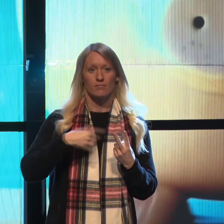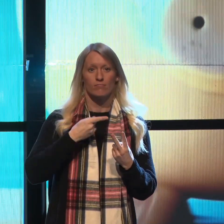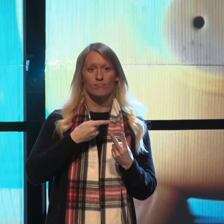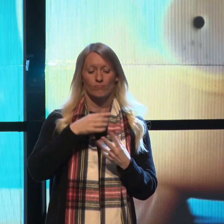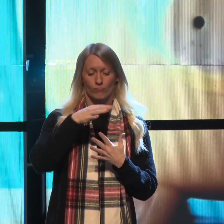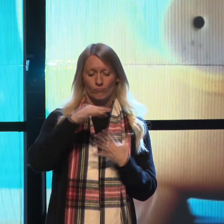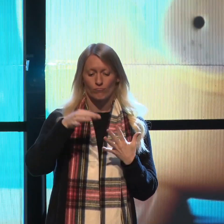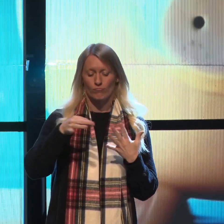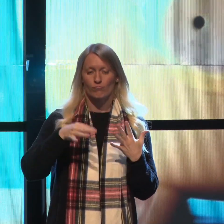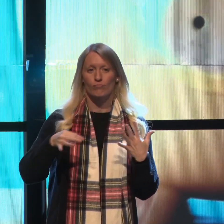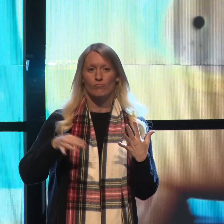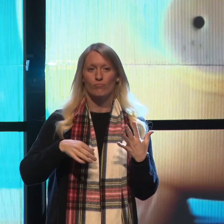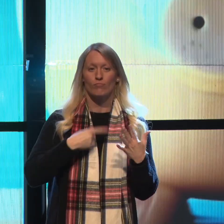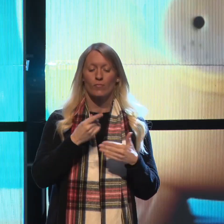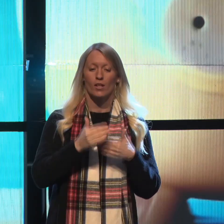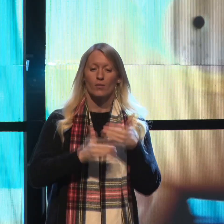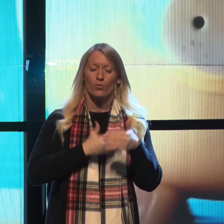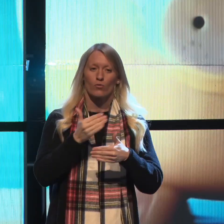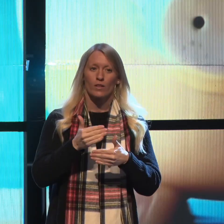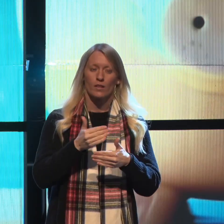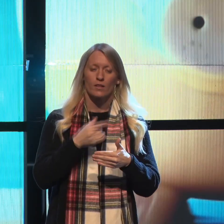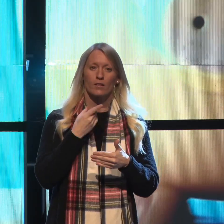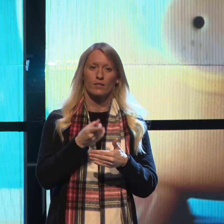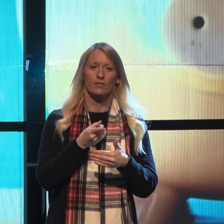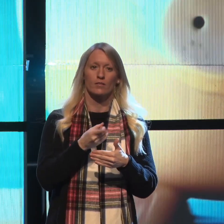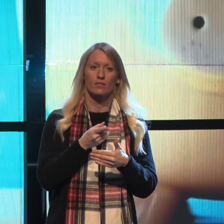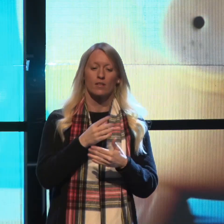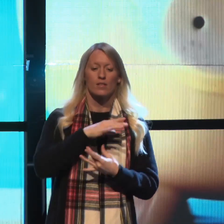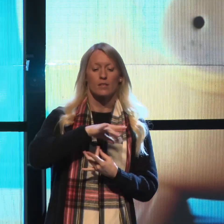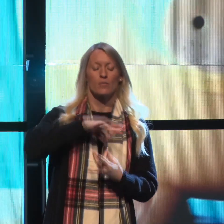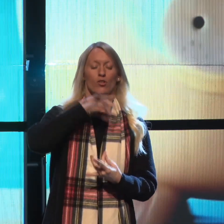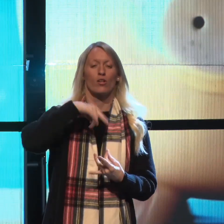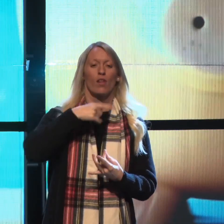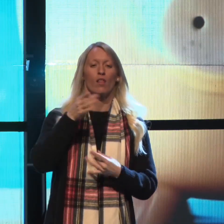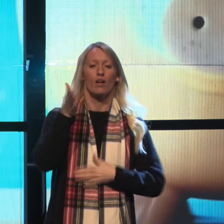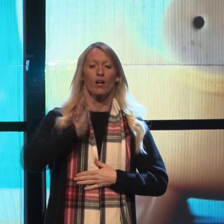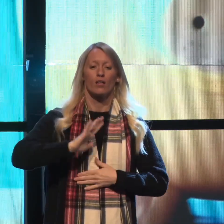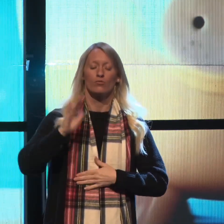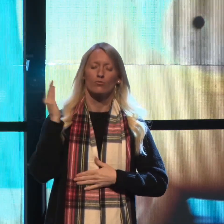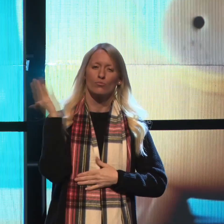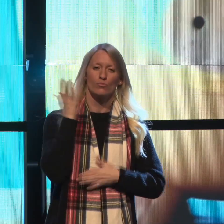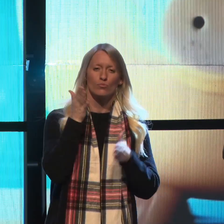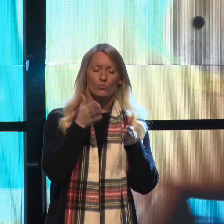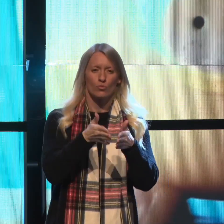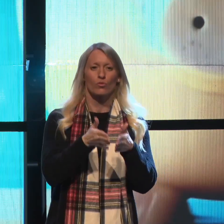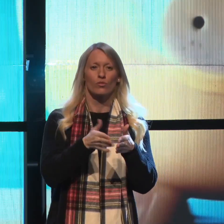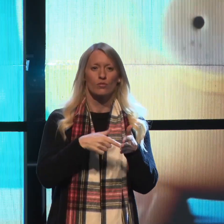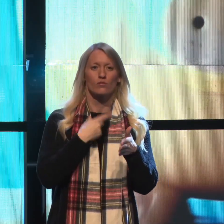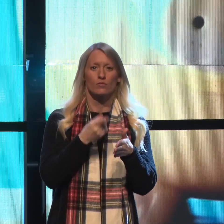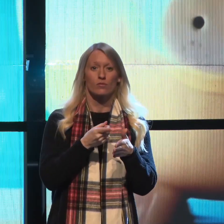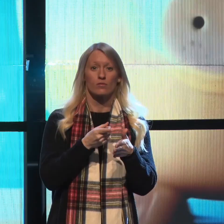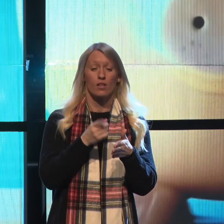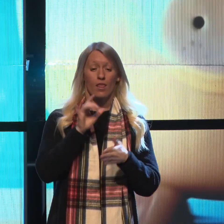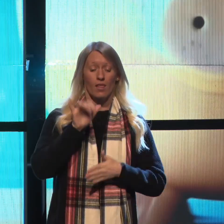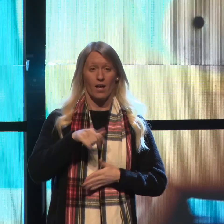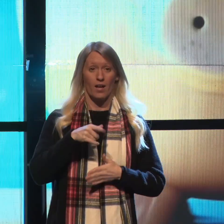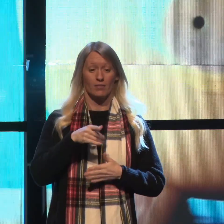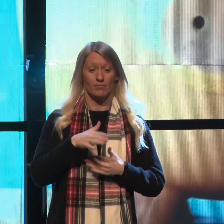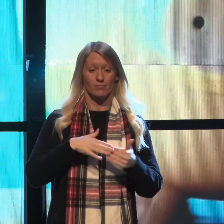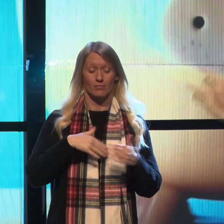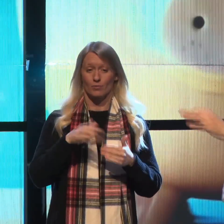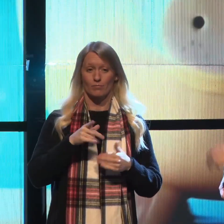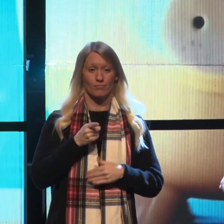be moving with the Spirit of God towards the hurting. And that takes us out of our comfort zone, and